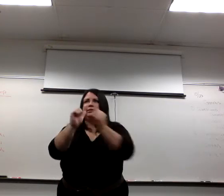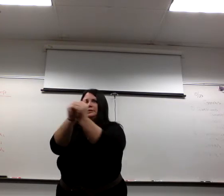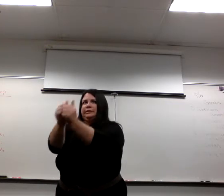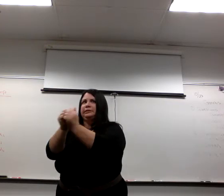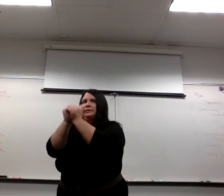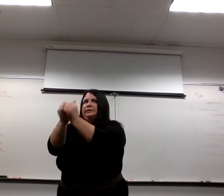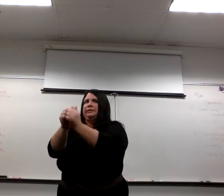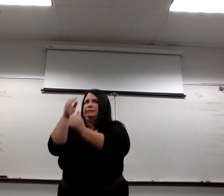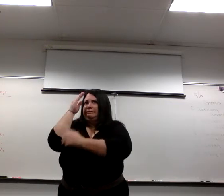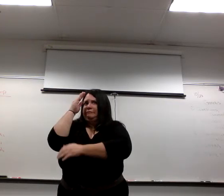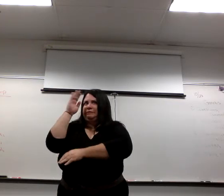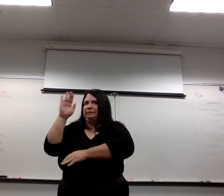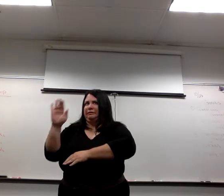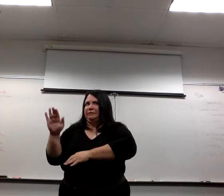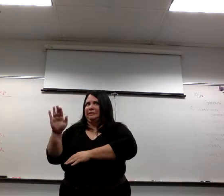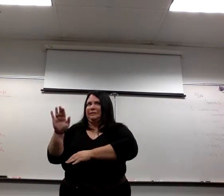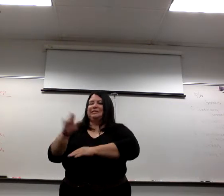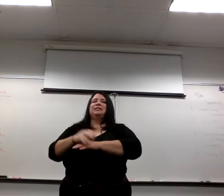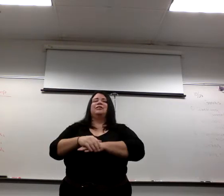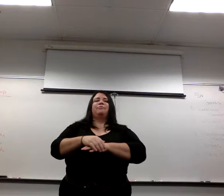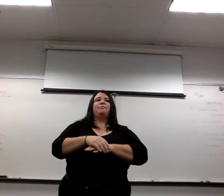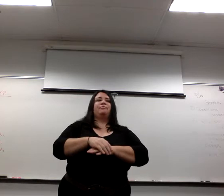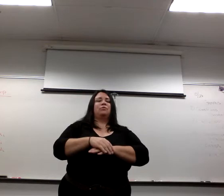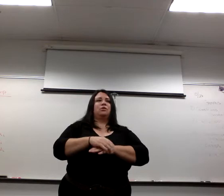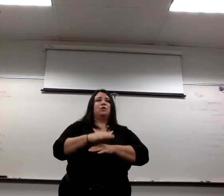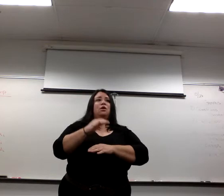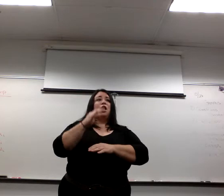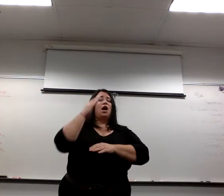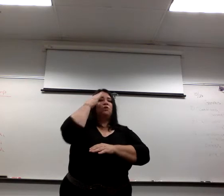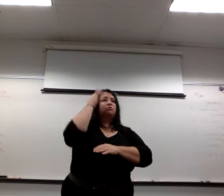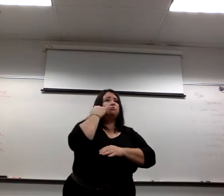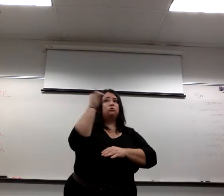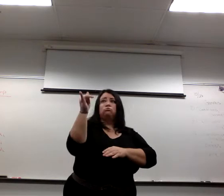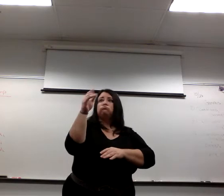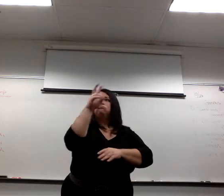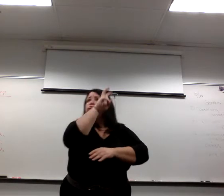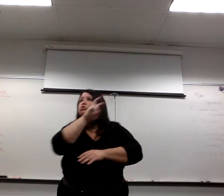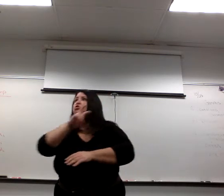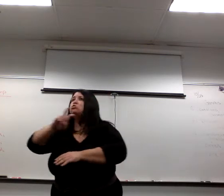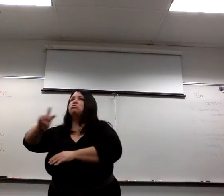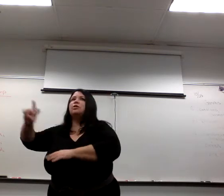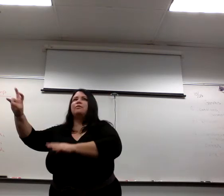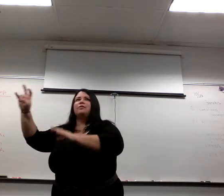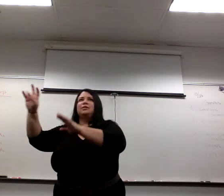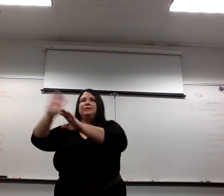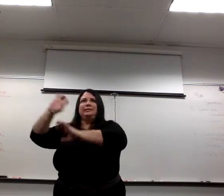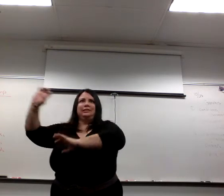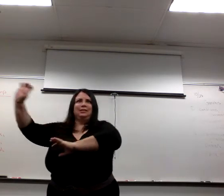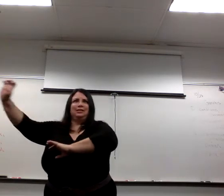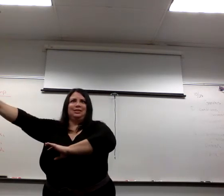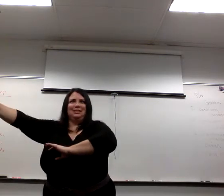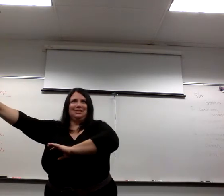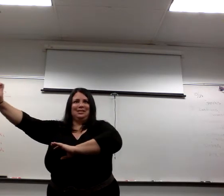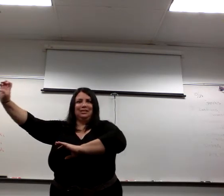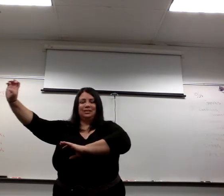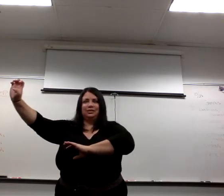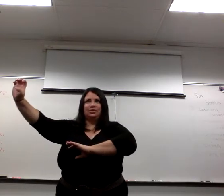flown somewhere as far east as Asia, anywhere in it, you know that that alone is like a day's